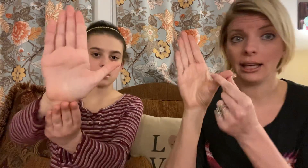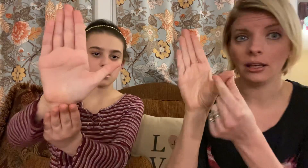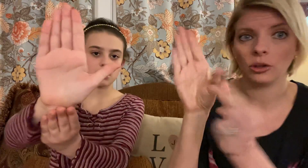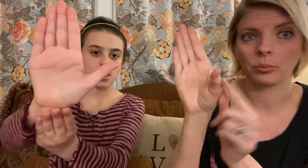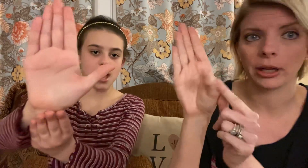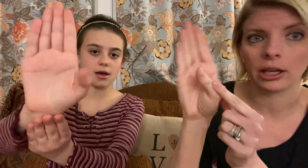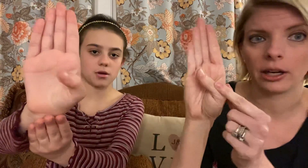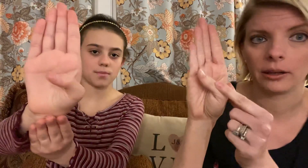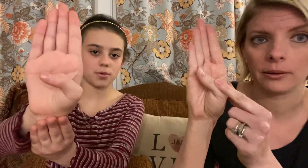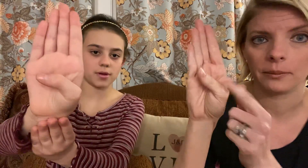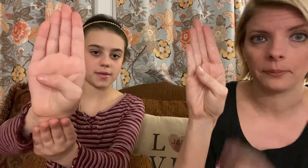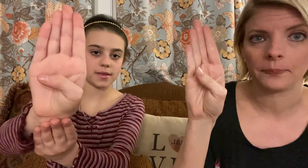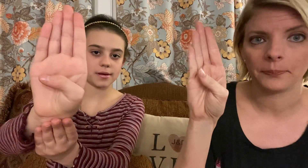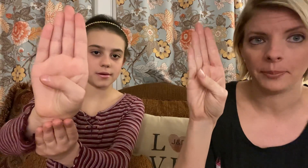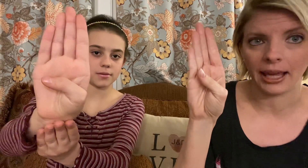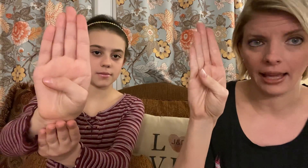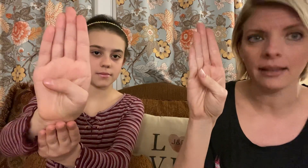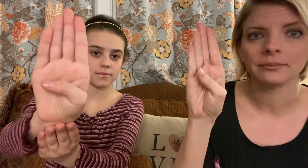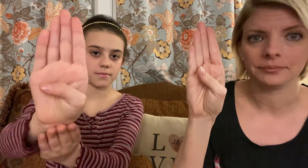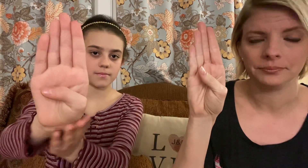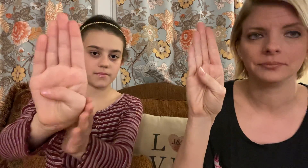B. You bring your B.